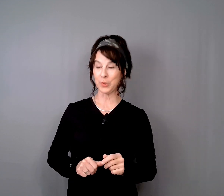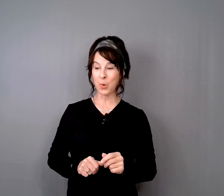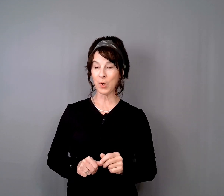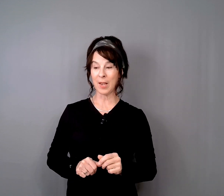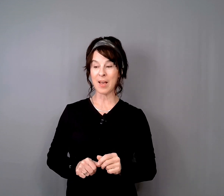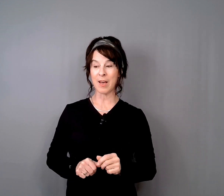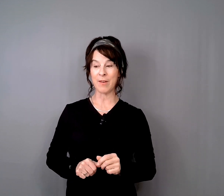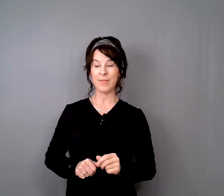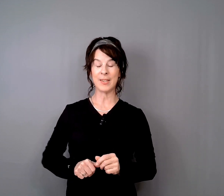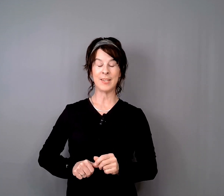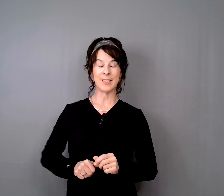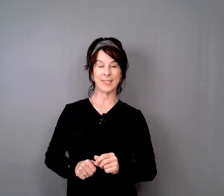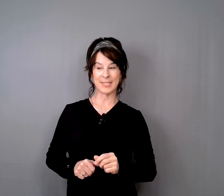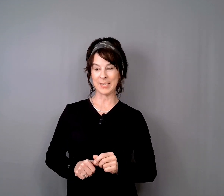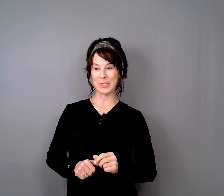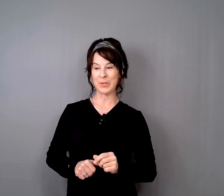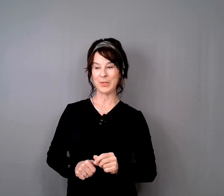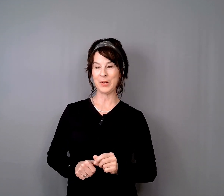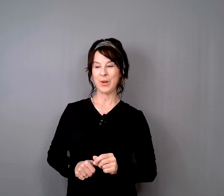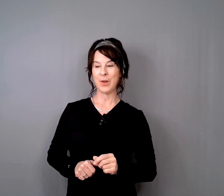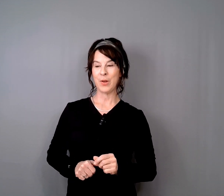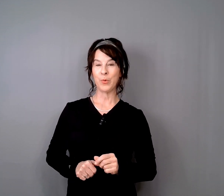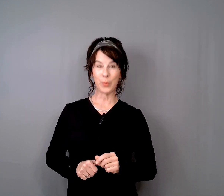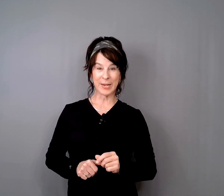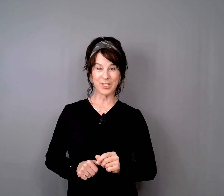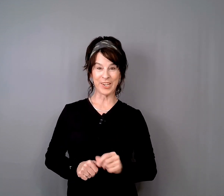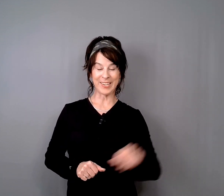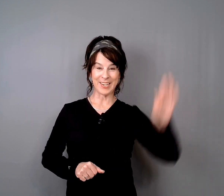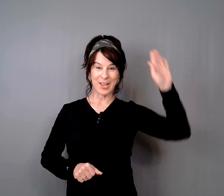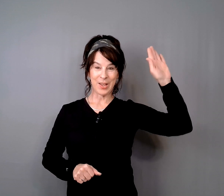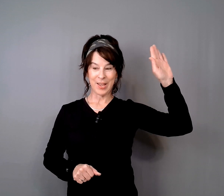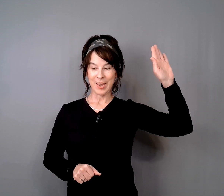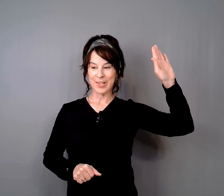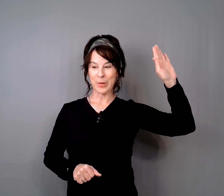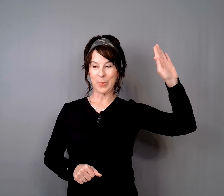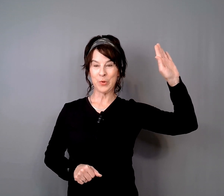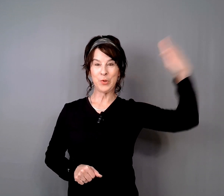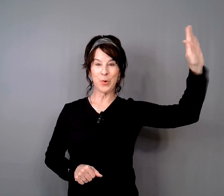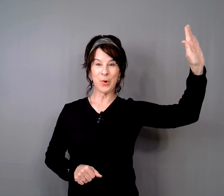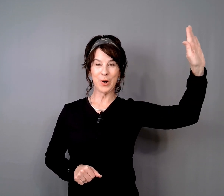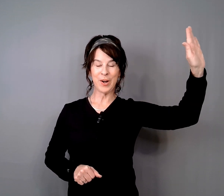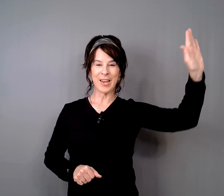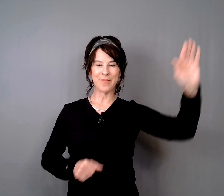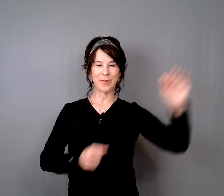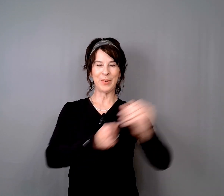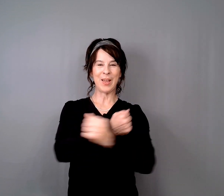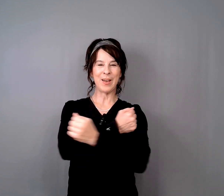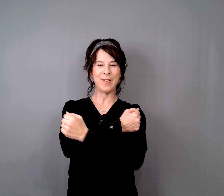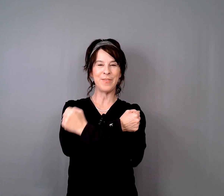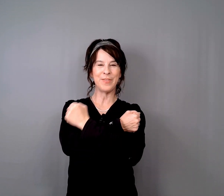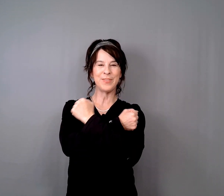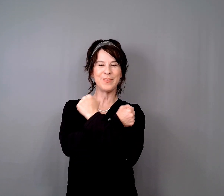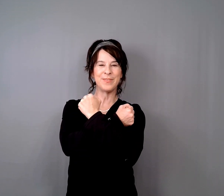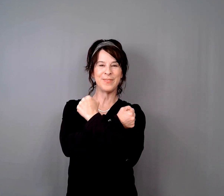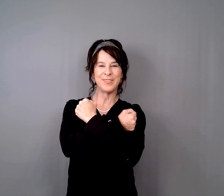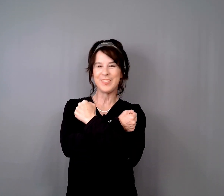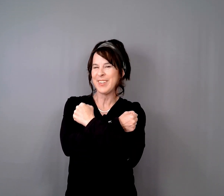your love still reaching. So your, and for love,